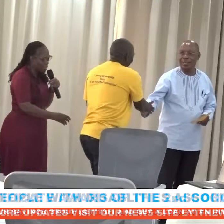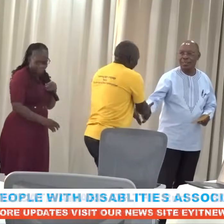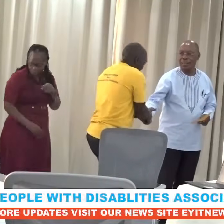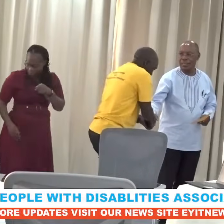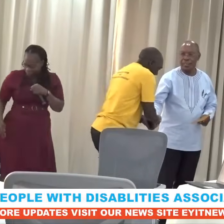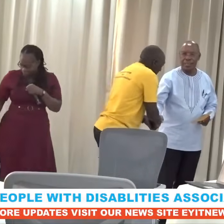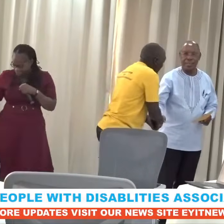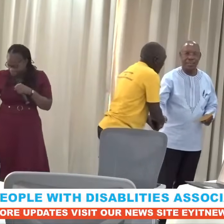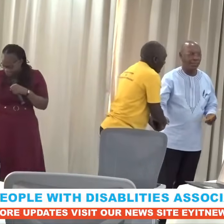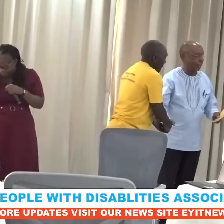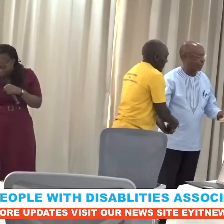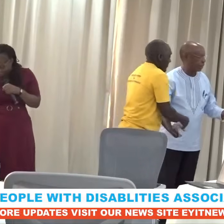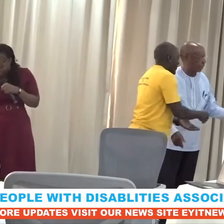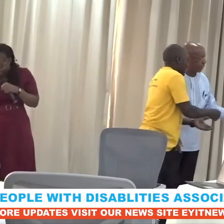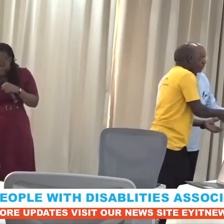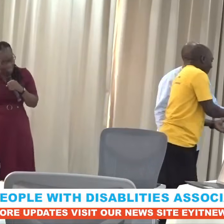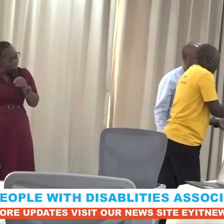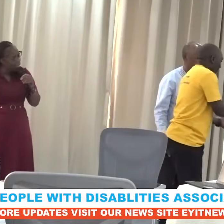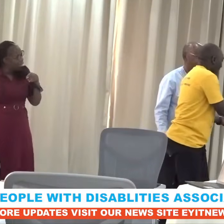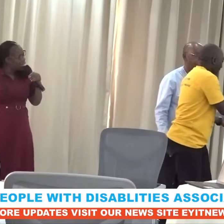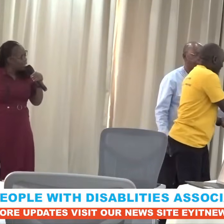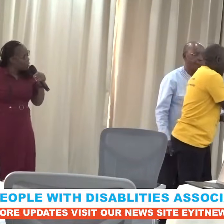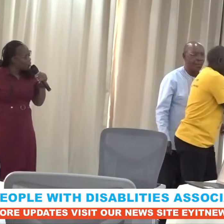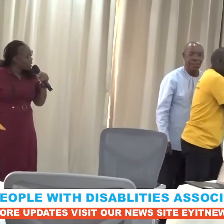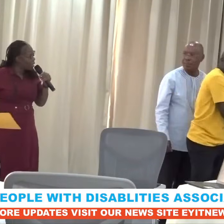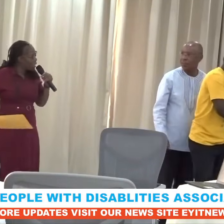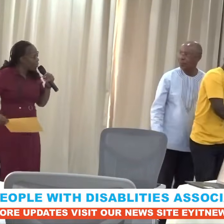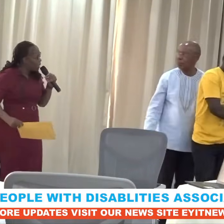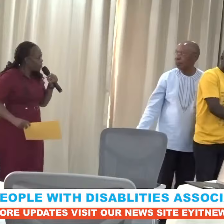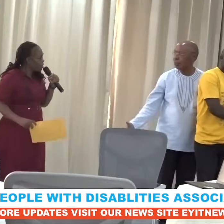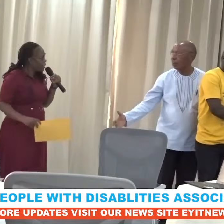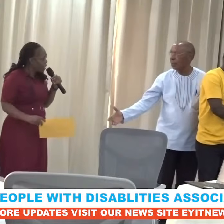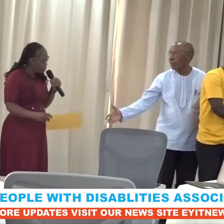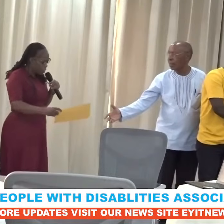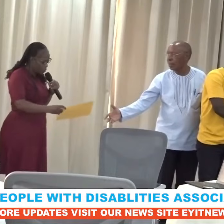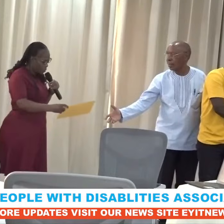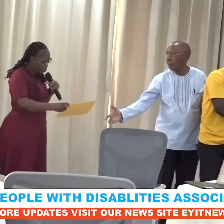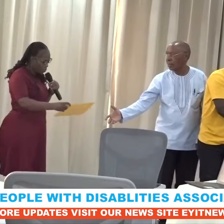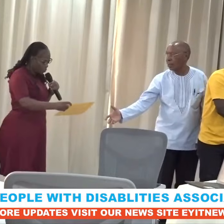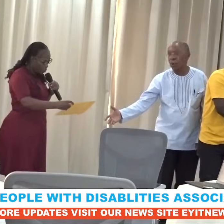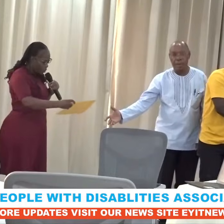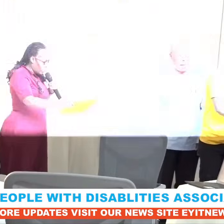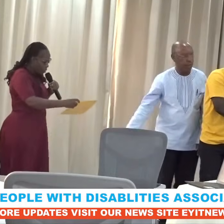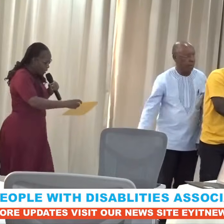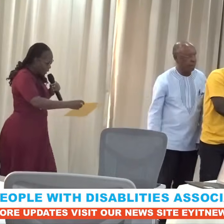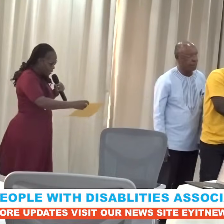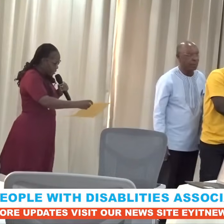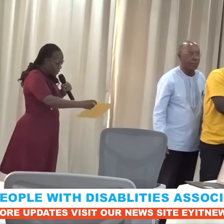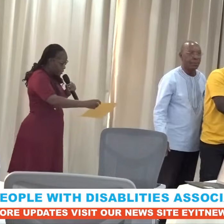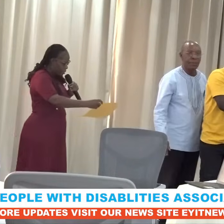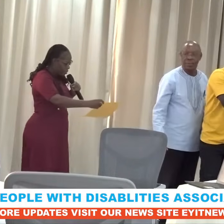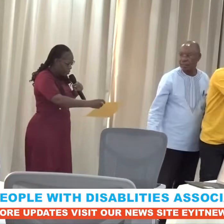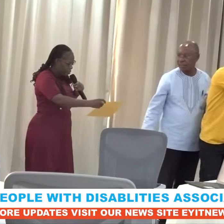lot at graduation. He wants to offer that and do sign language in the hospital.